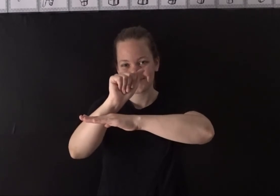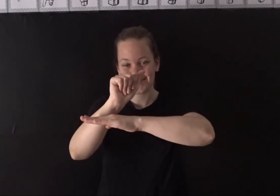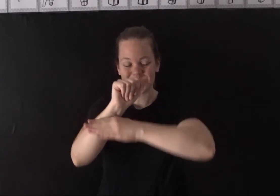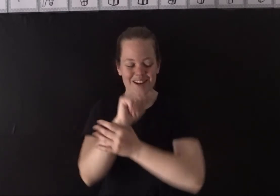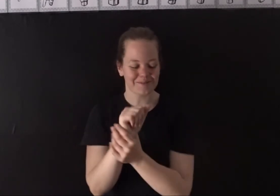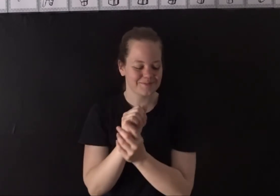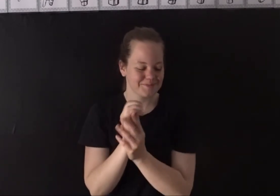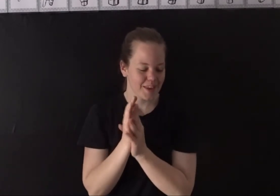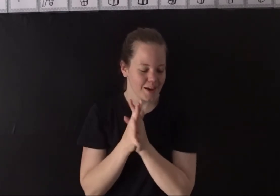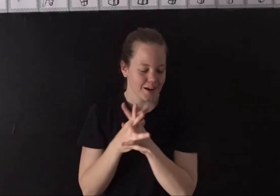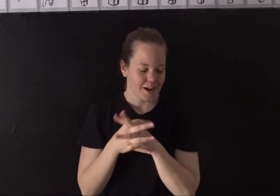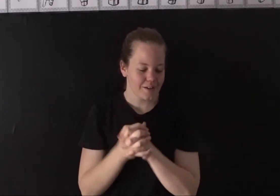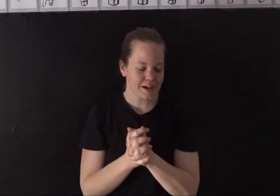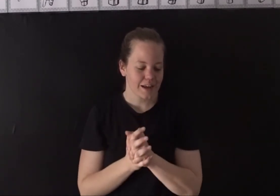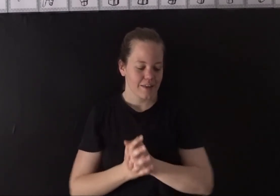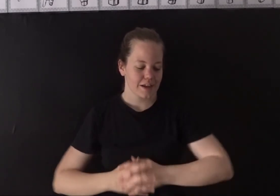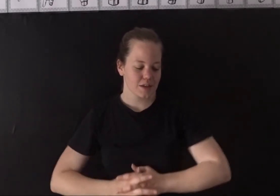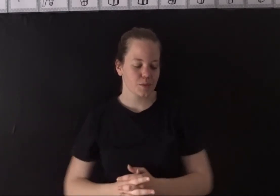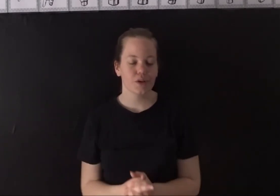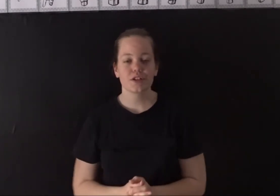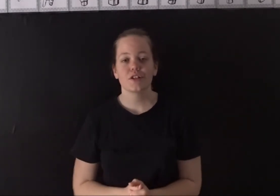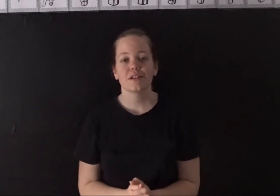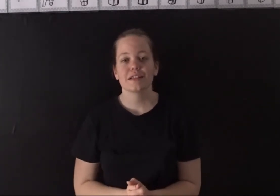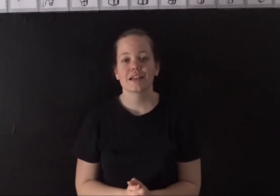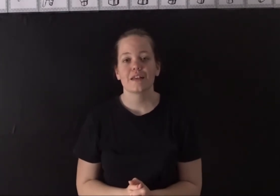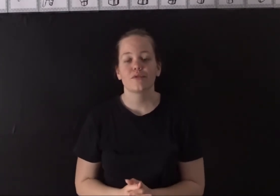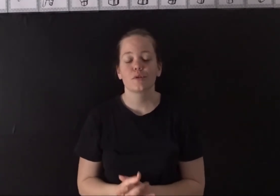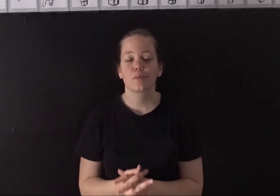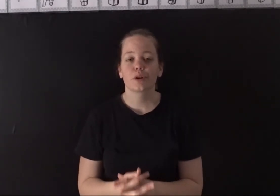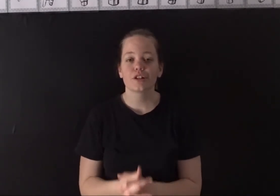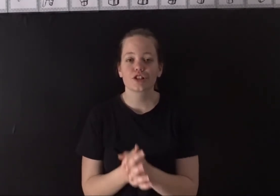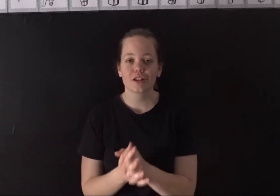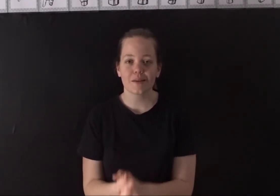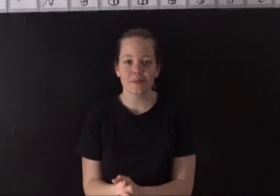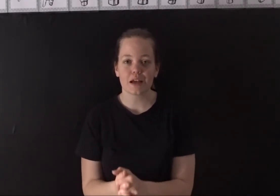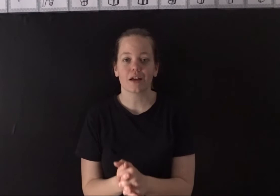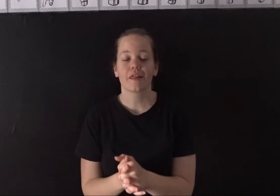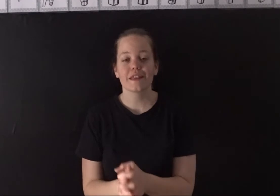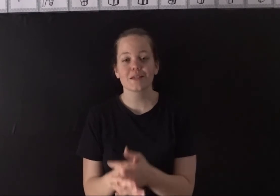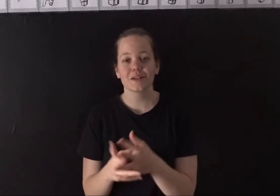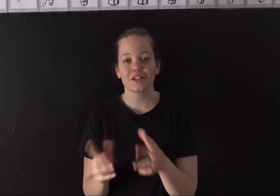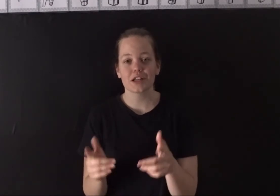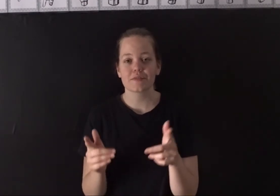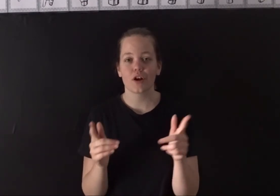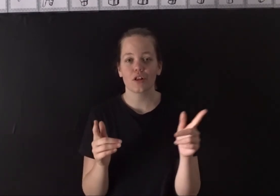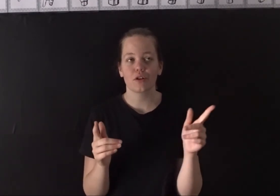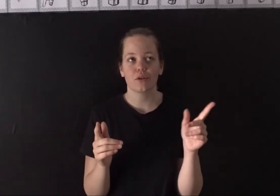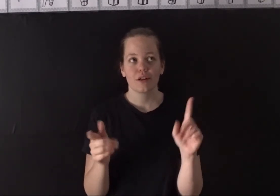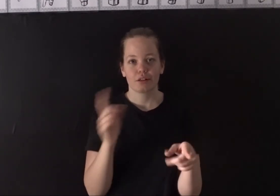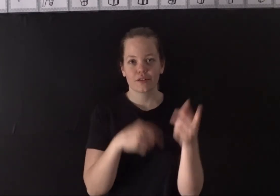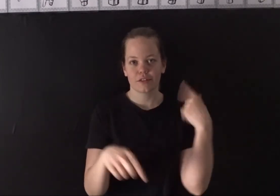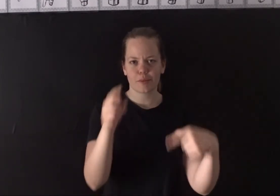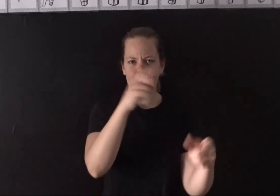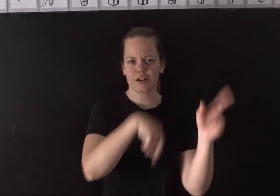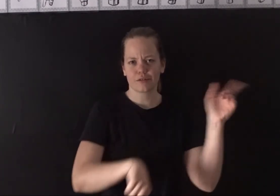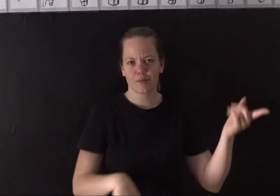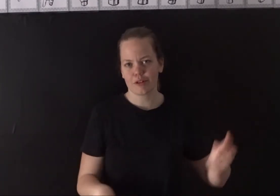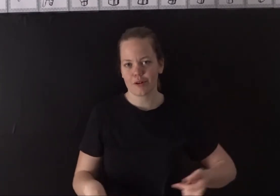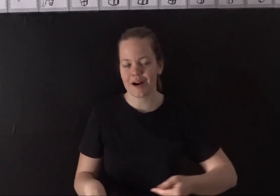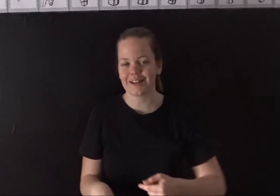Good job. All right, the next one we're going to do is the sign for British Columbia. This one does follow the pattern from a little while